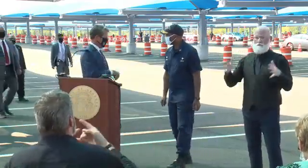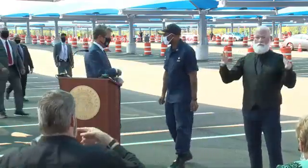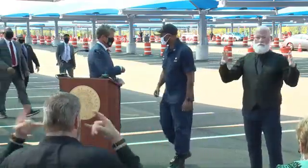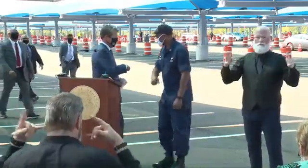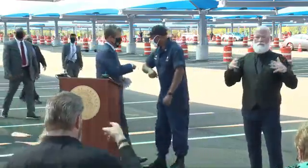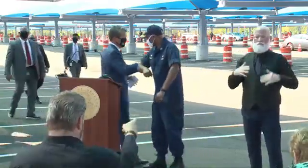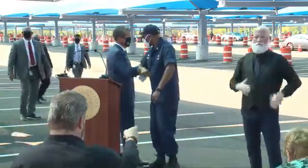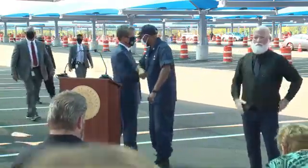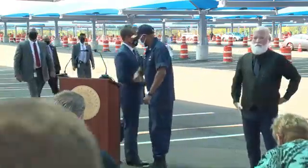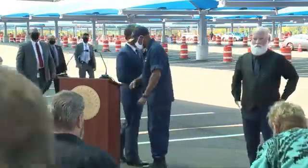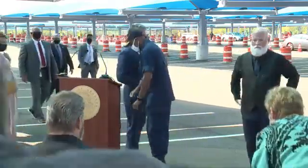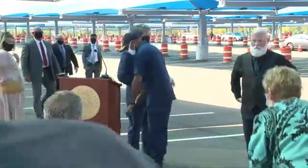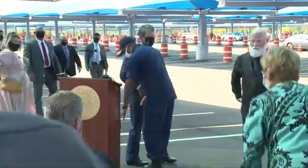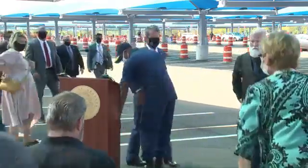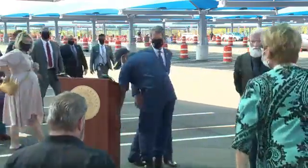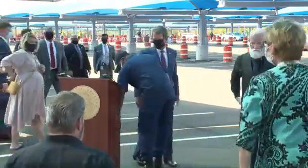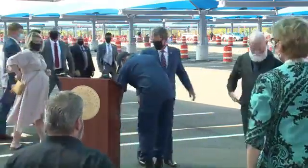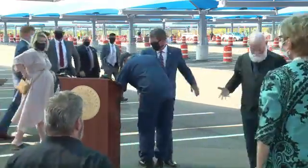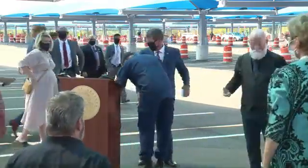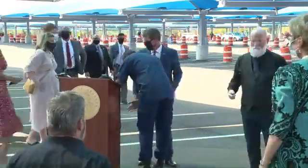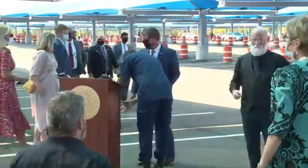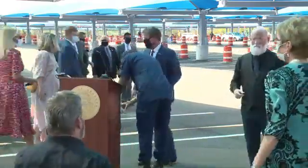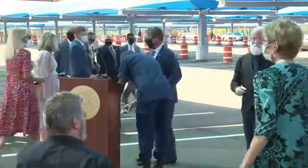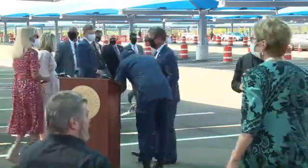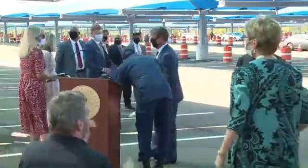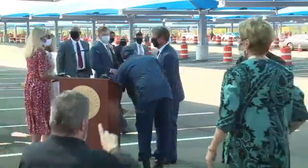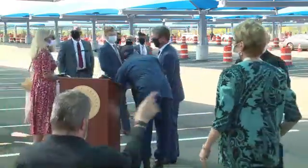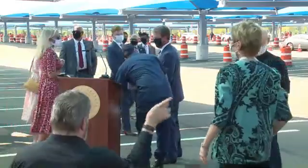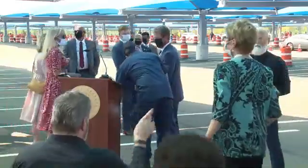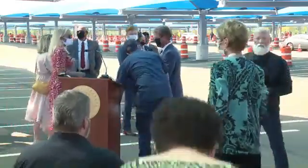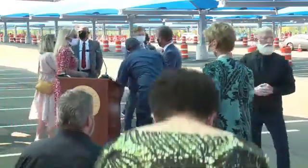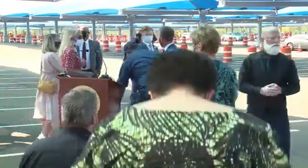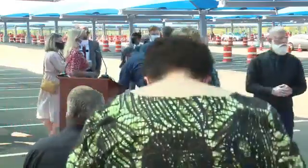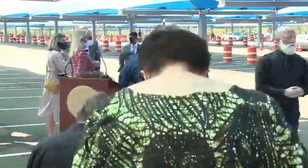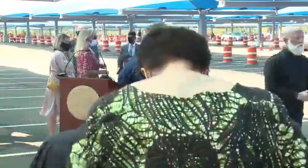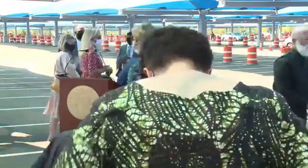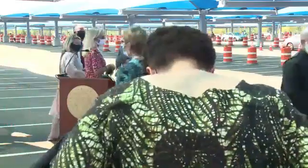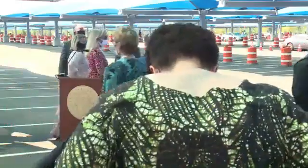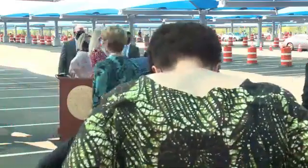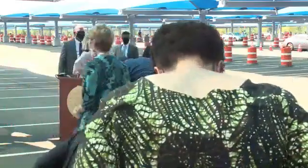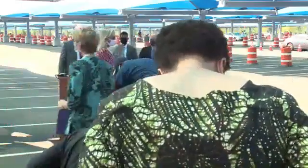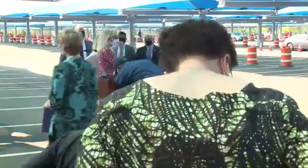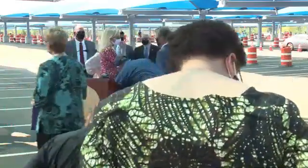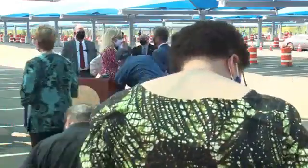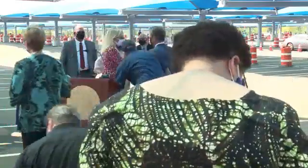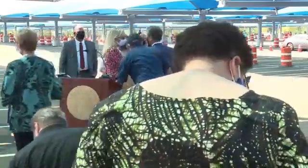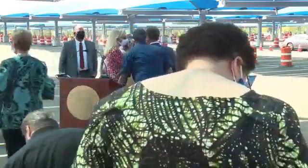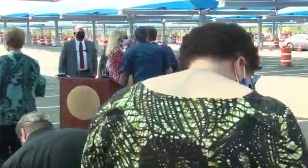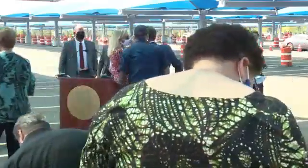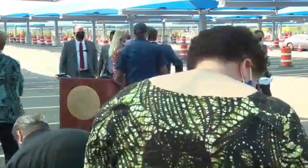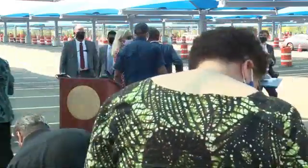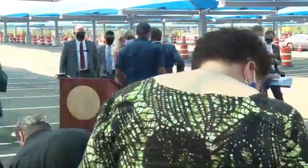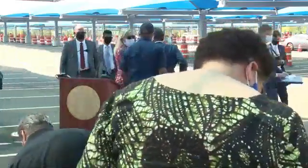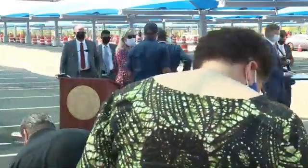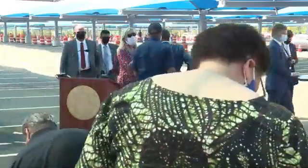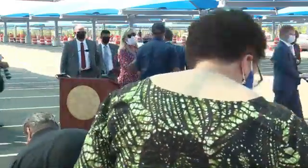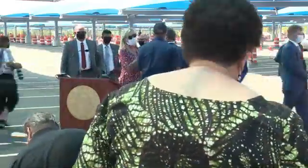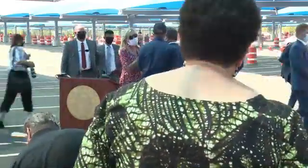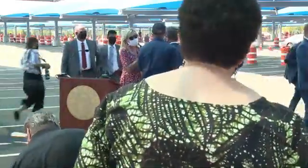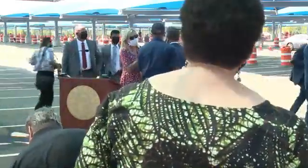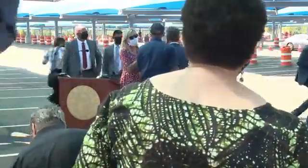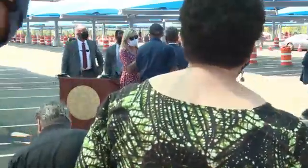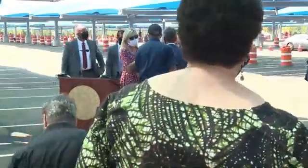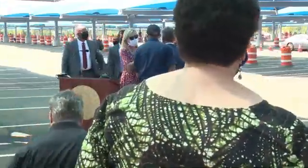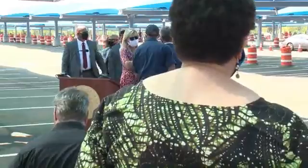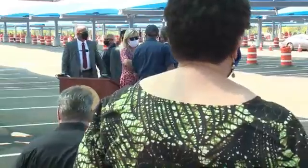All right, gentlemen. Good to see you. Sorry about that. Good job. No. Good job. Yeah.